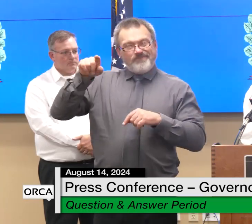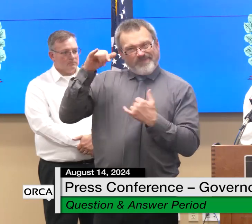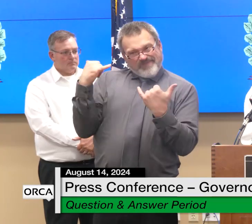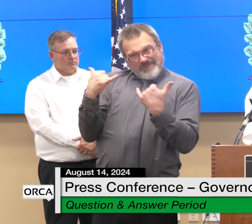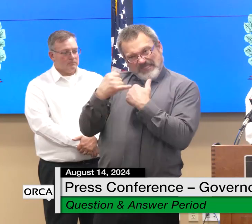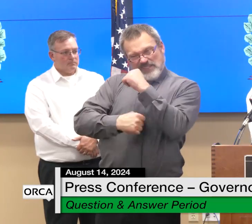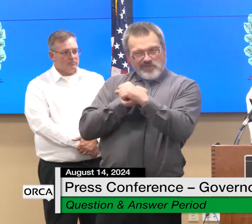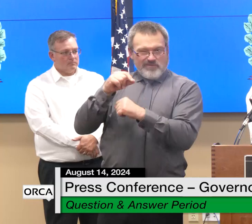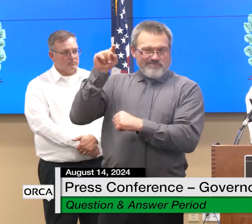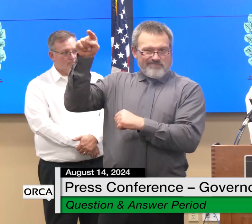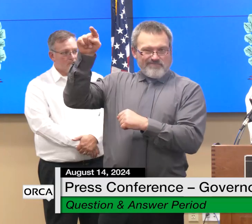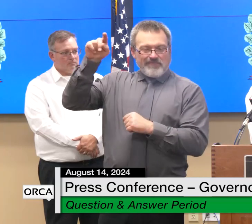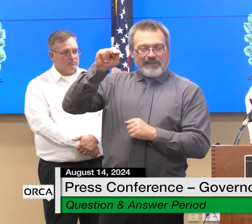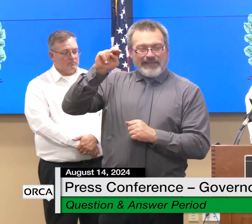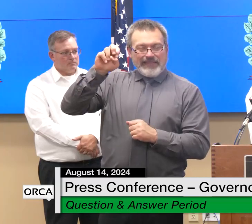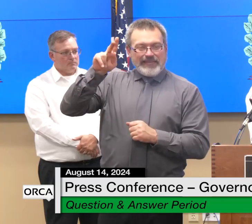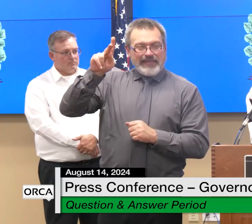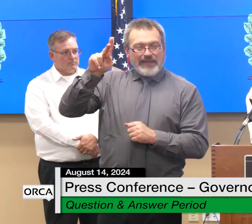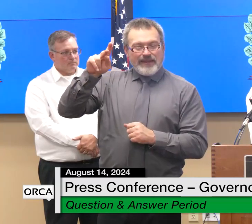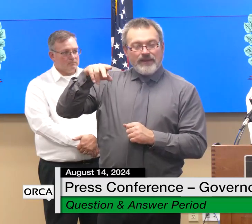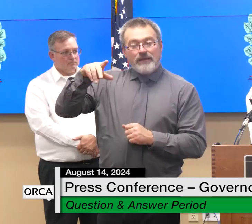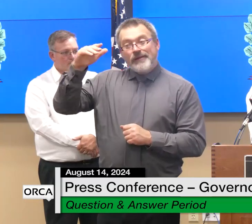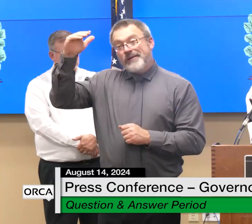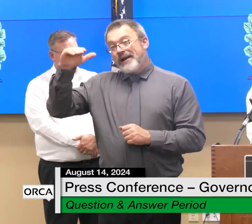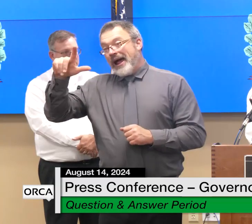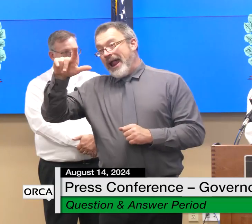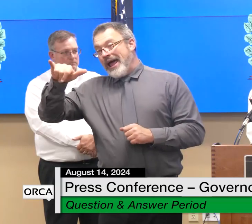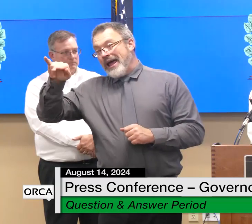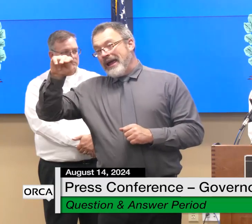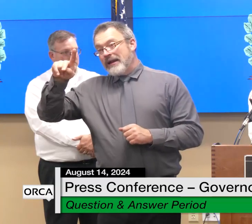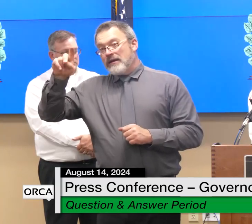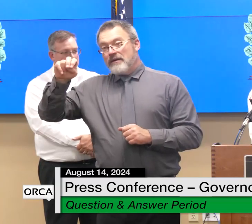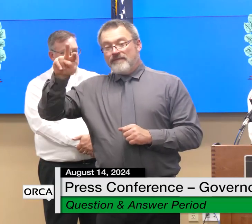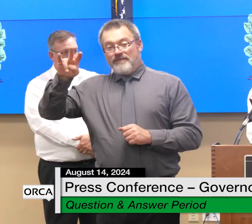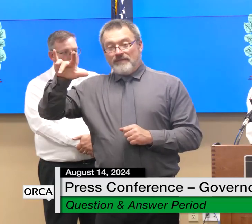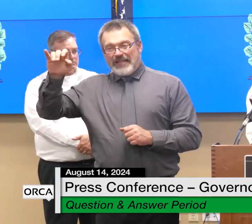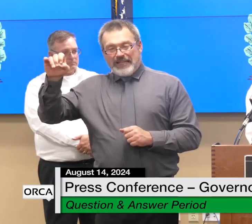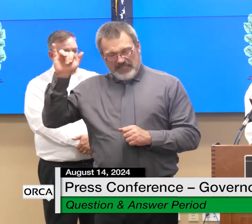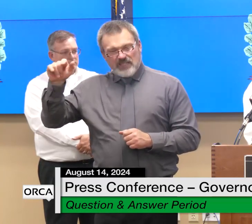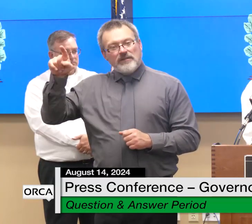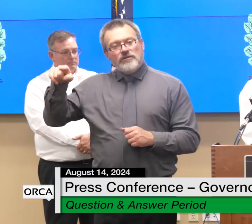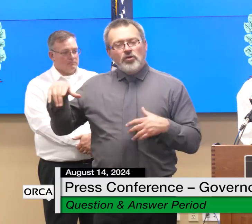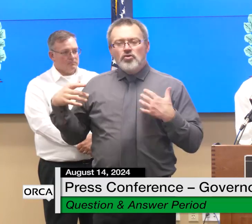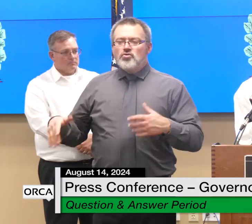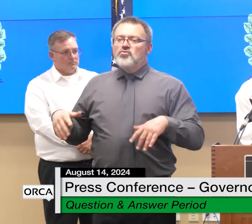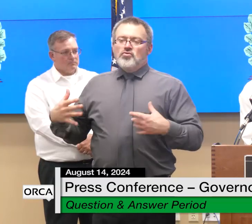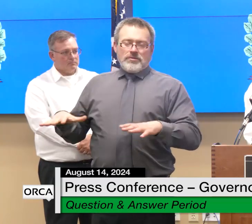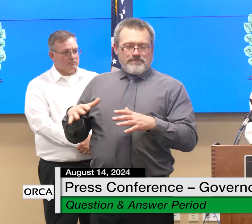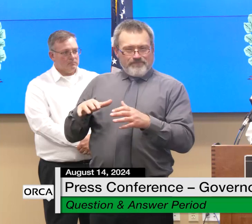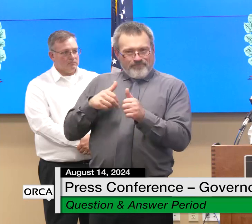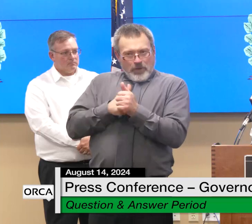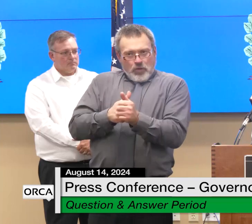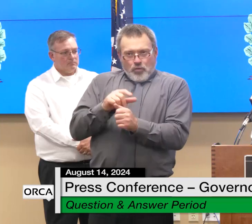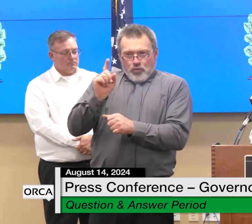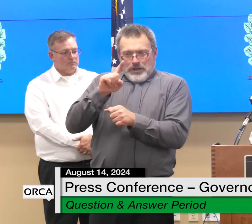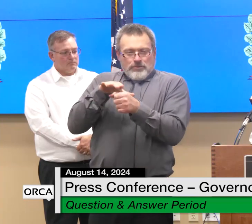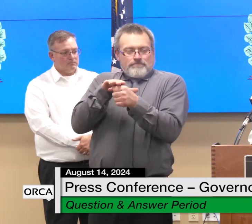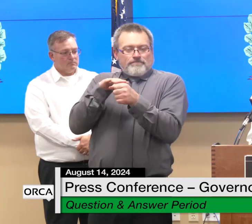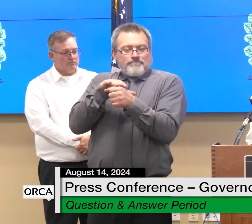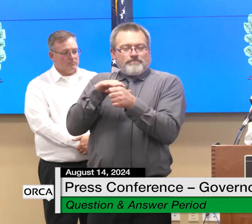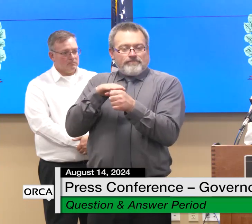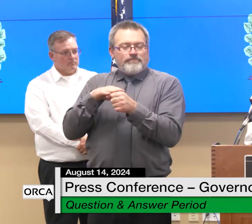just coming out to help out in any way they can. So it really is regionalized, different for different areas, and the need